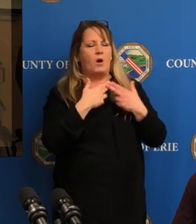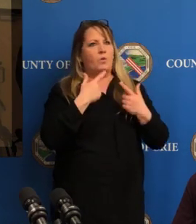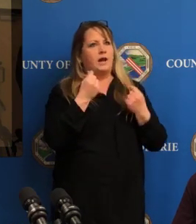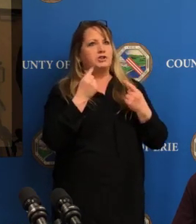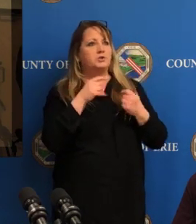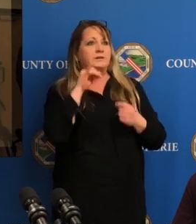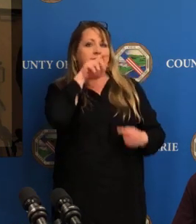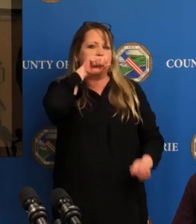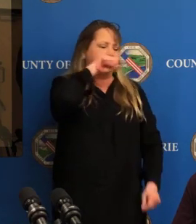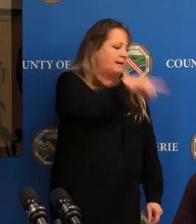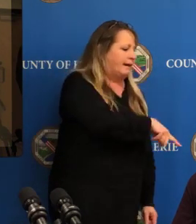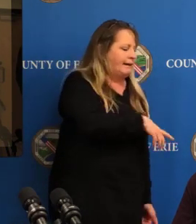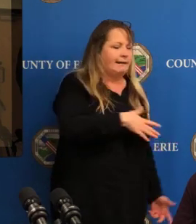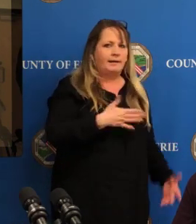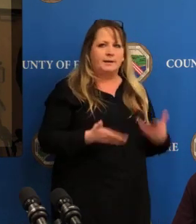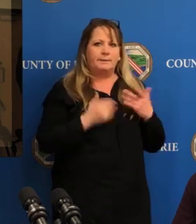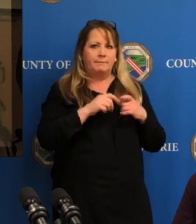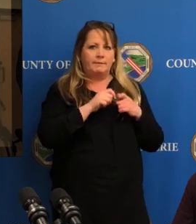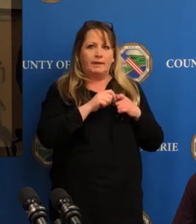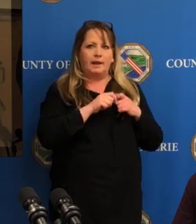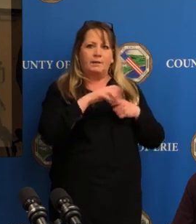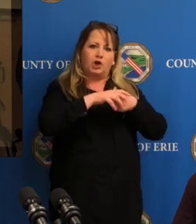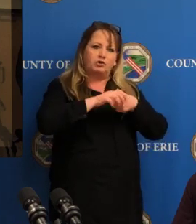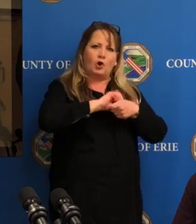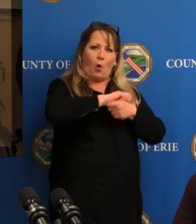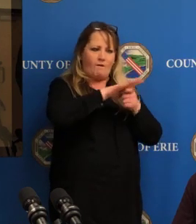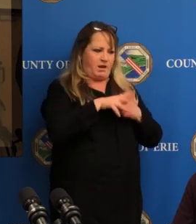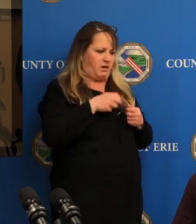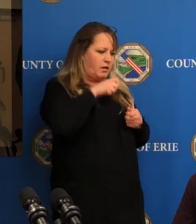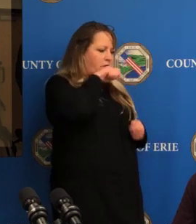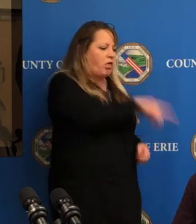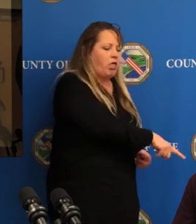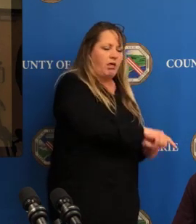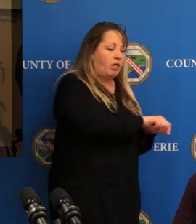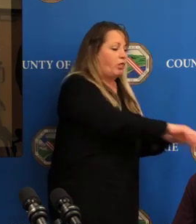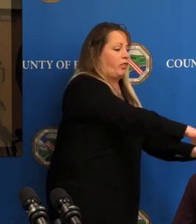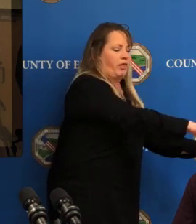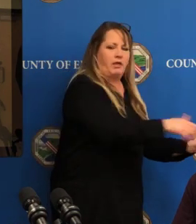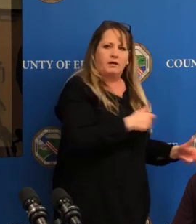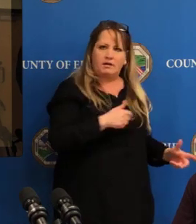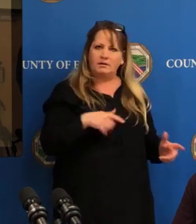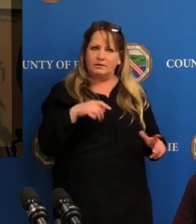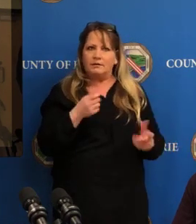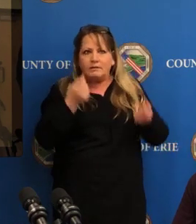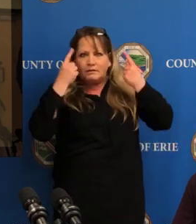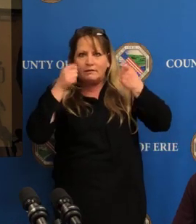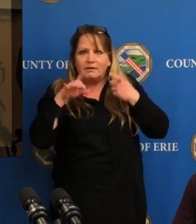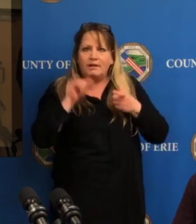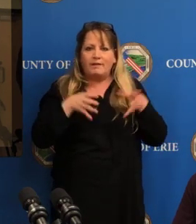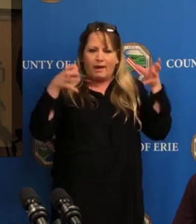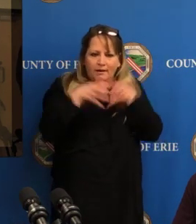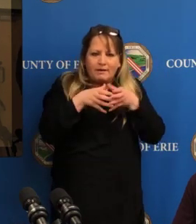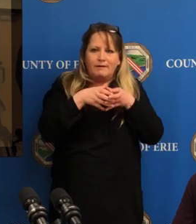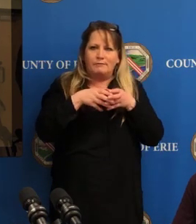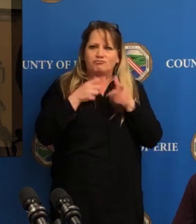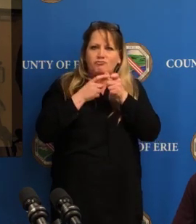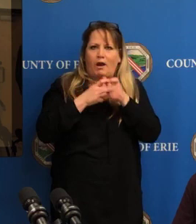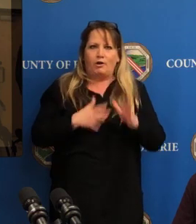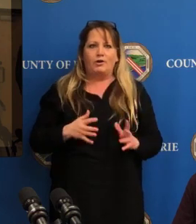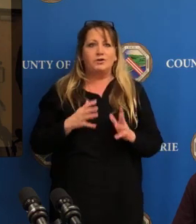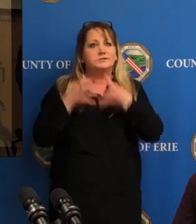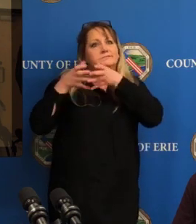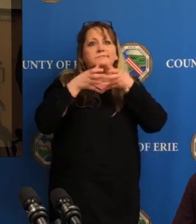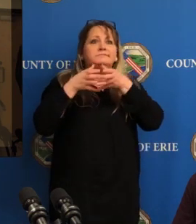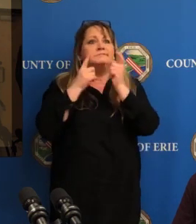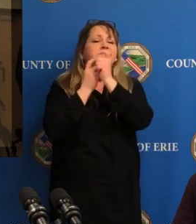they spit. They may be releasing COVID-19 if they spit. So I want people to understand that those pack of runners that were going by, you